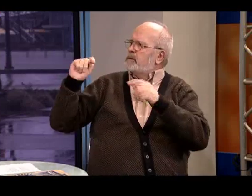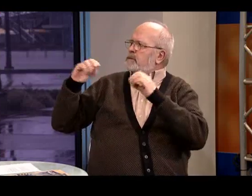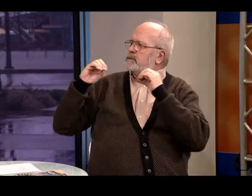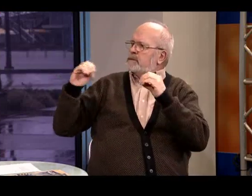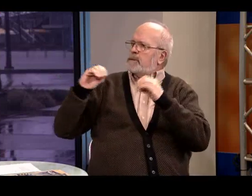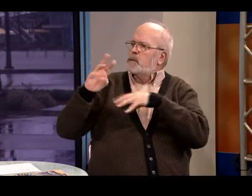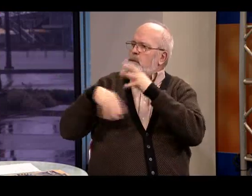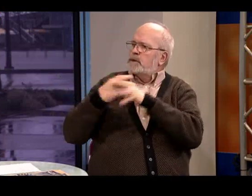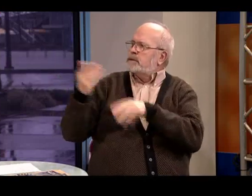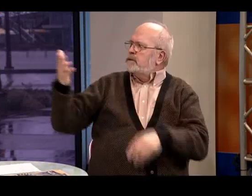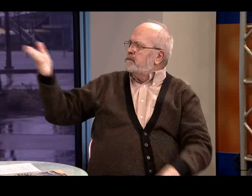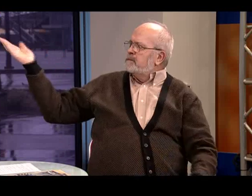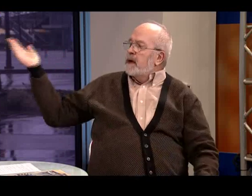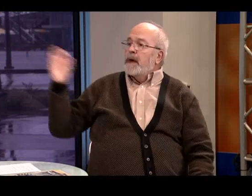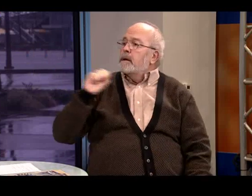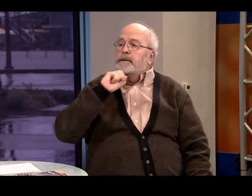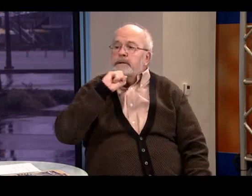And we wanted to make changes